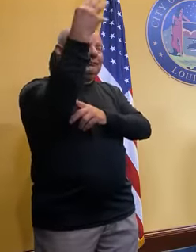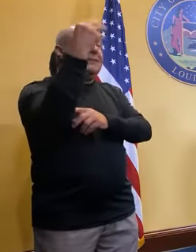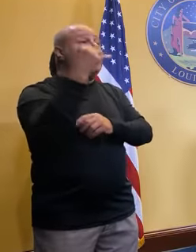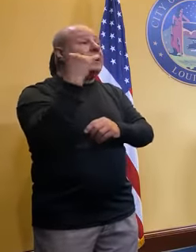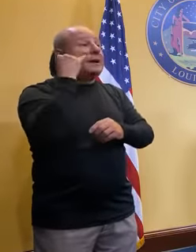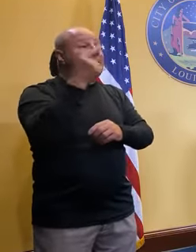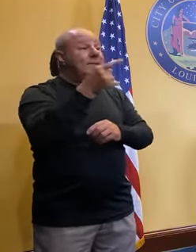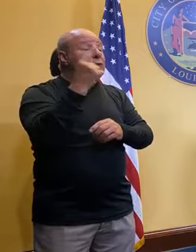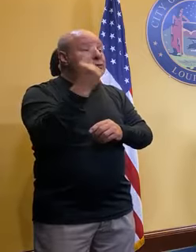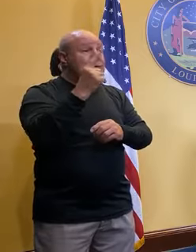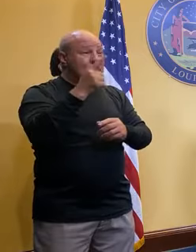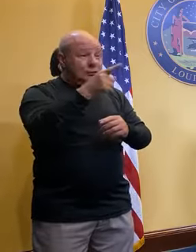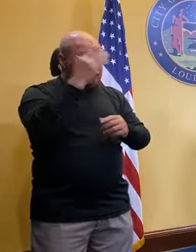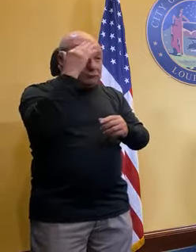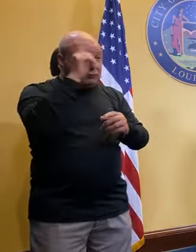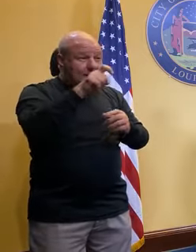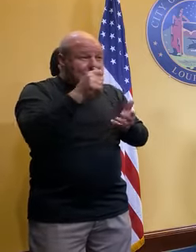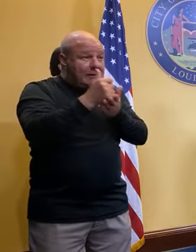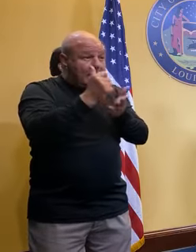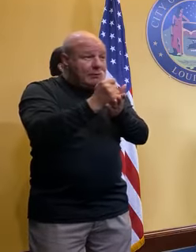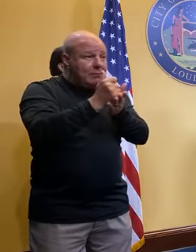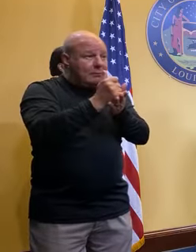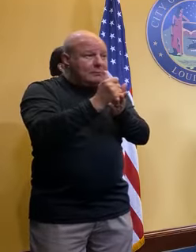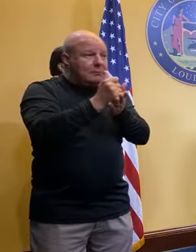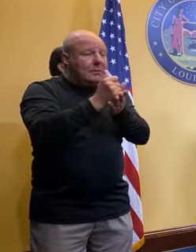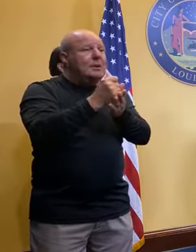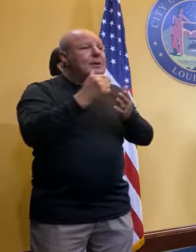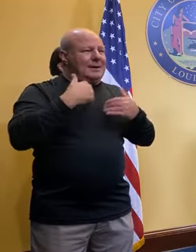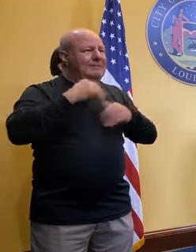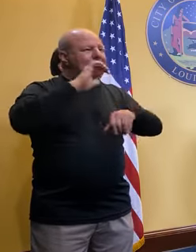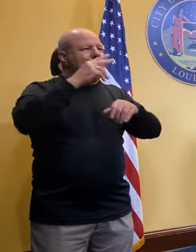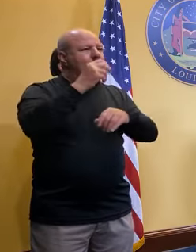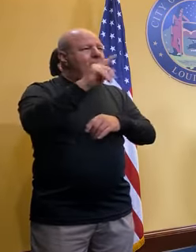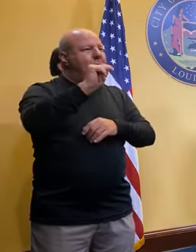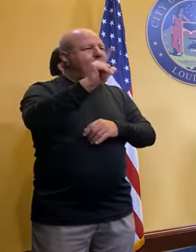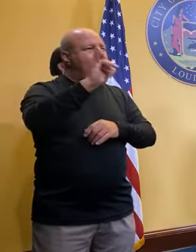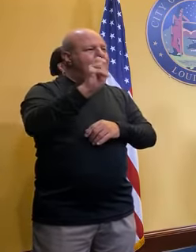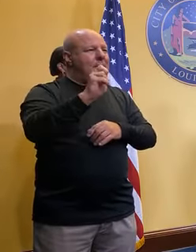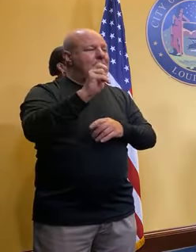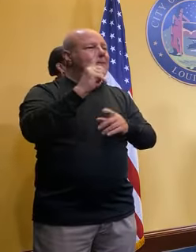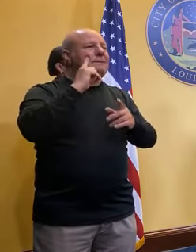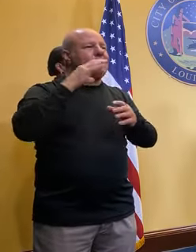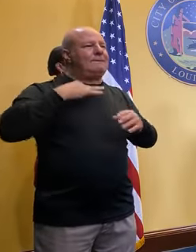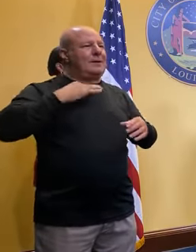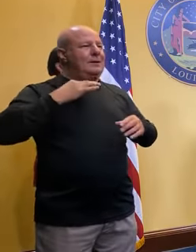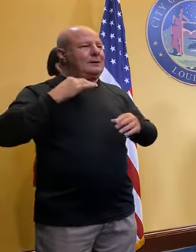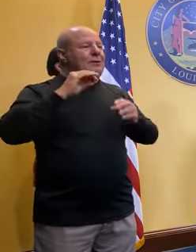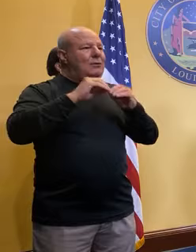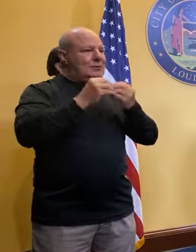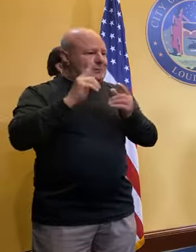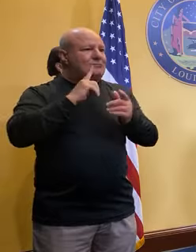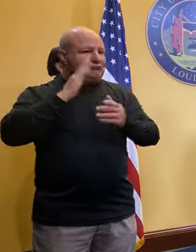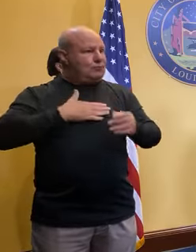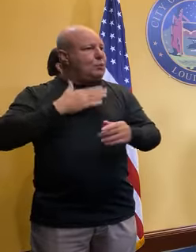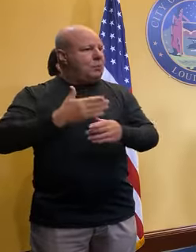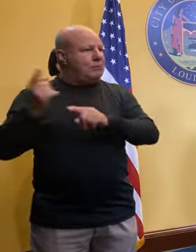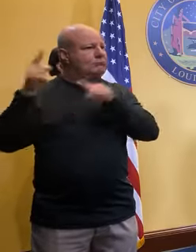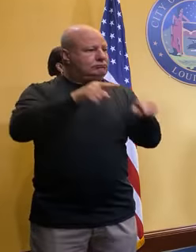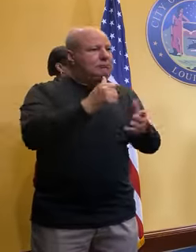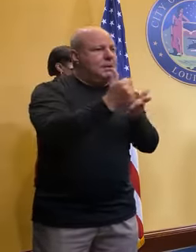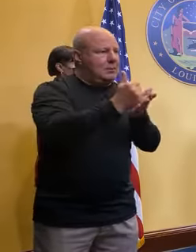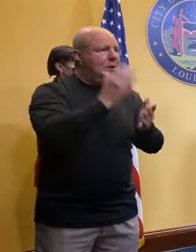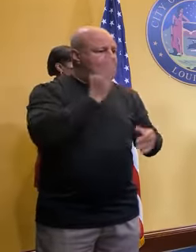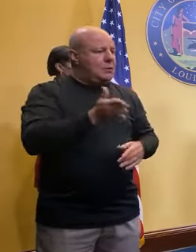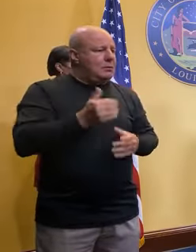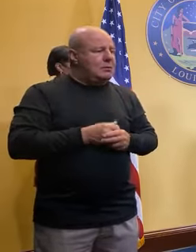someone you know needs help cleaning up, we have set up a hotline with Crisis Cleanup that will connect you to volunteer organizations that are willing to come and help you clean